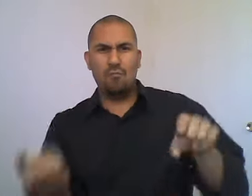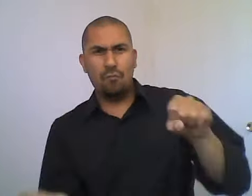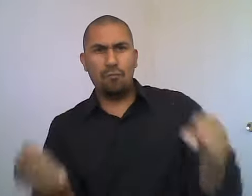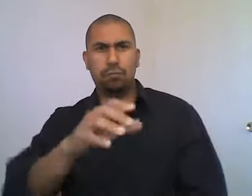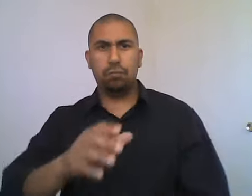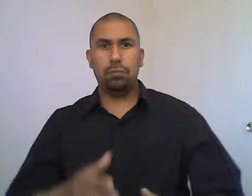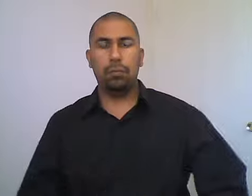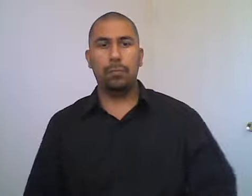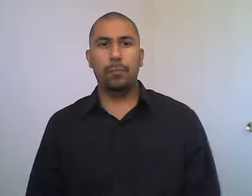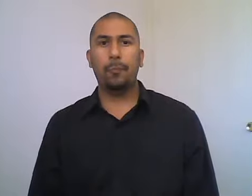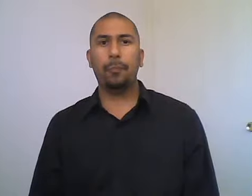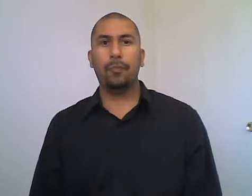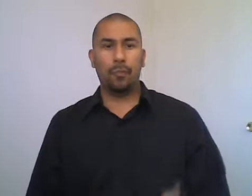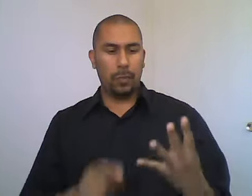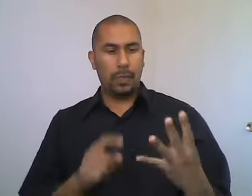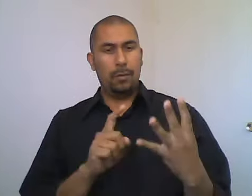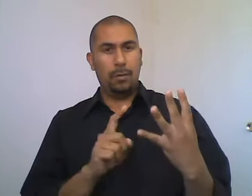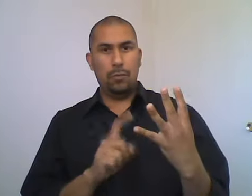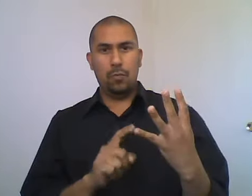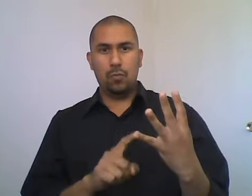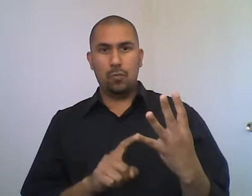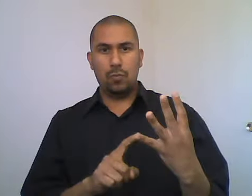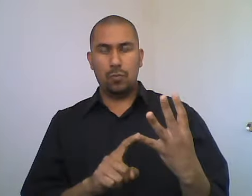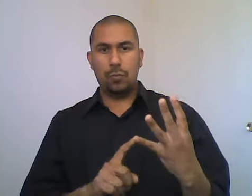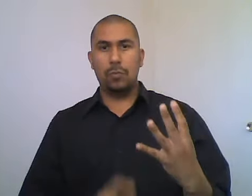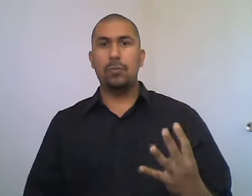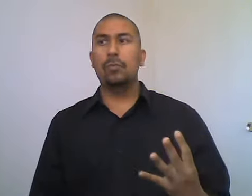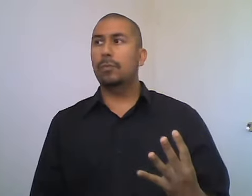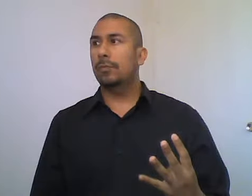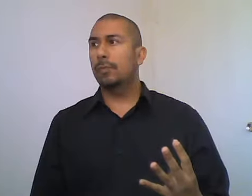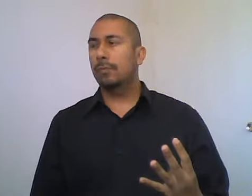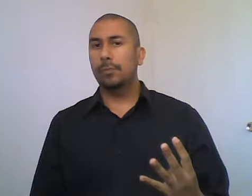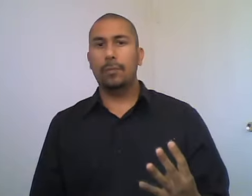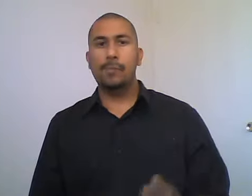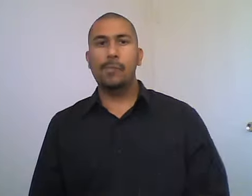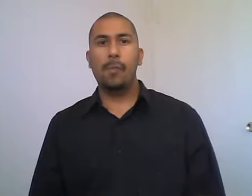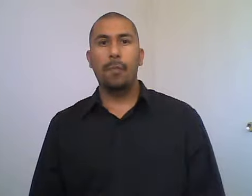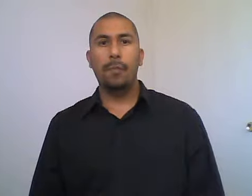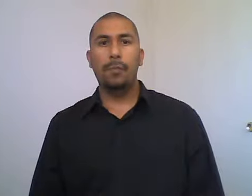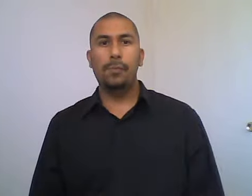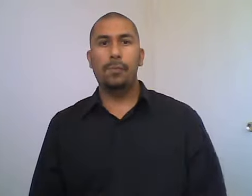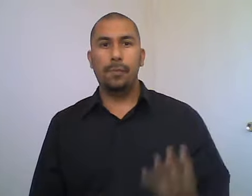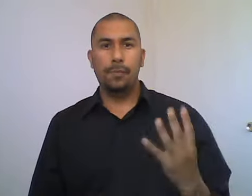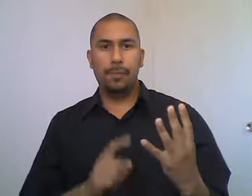And a schooner. Schooner has two masts, but the aft mast is larger than the forward mast.